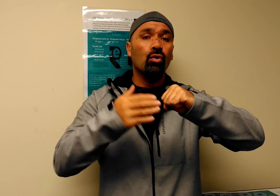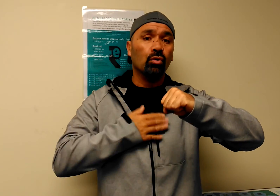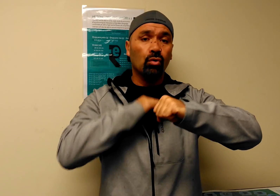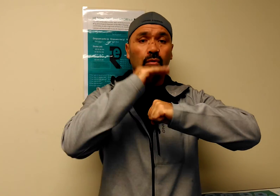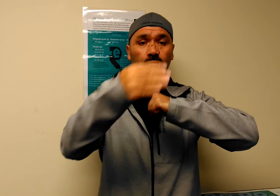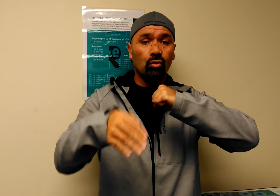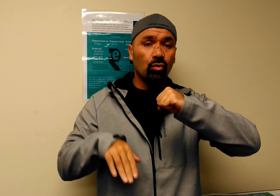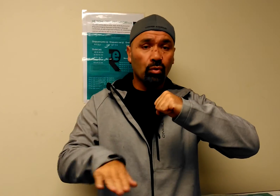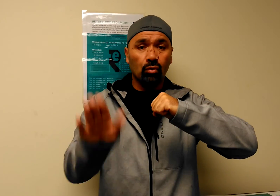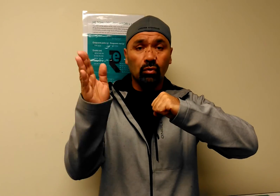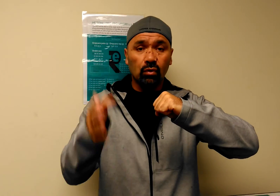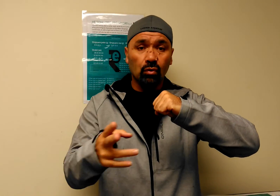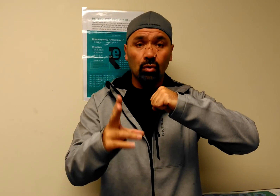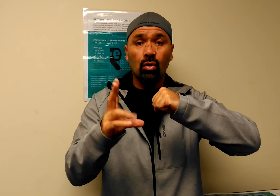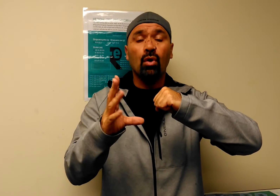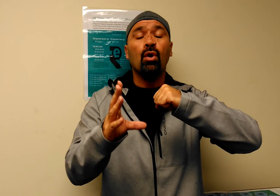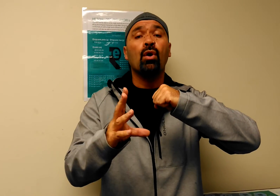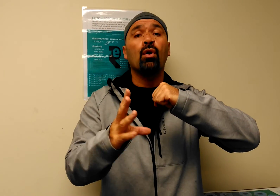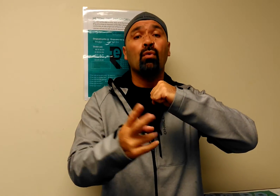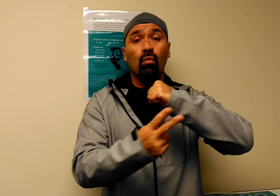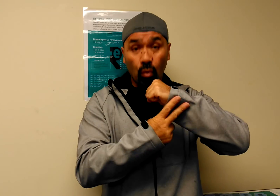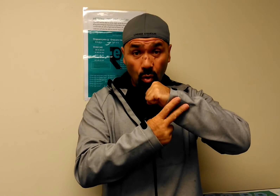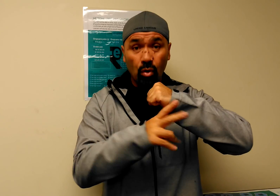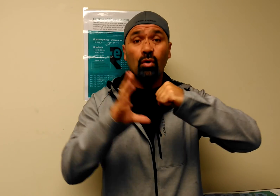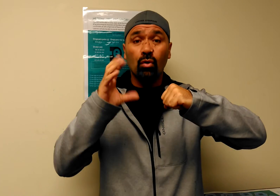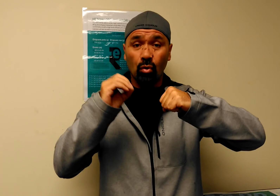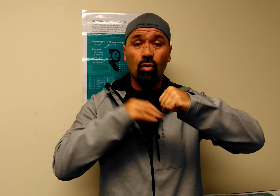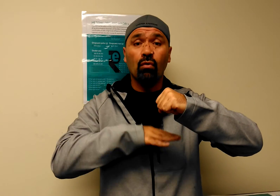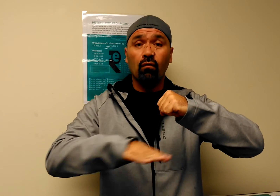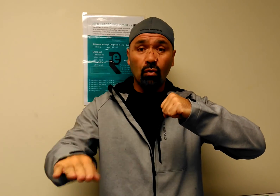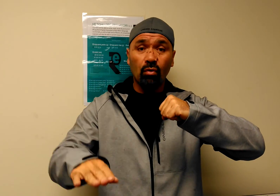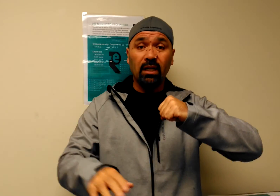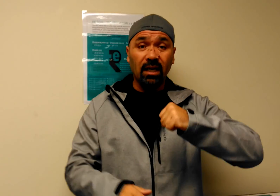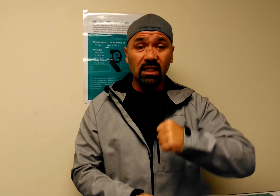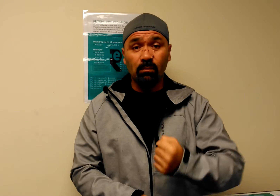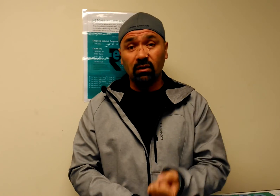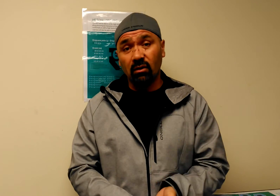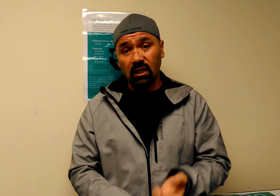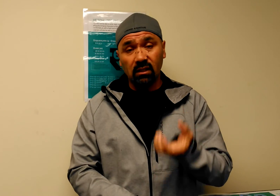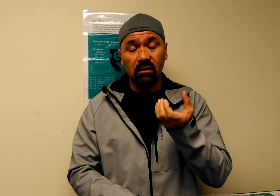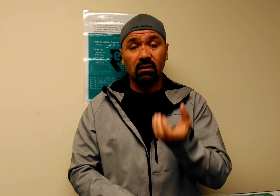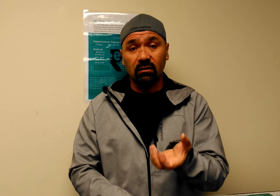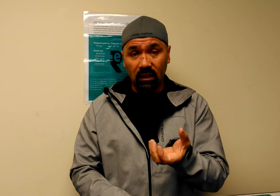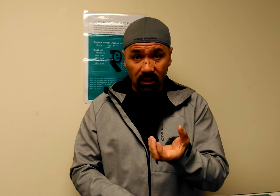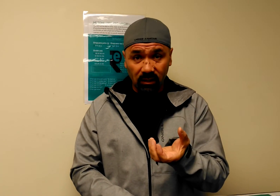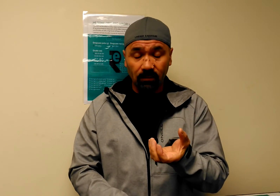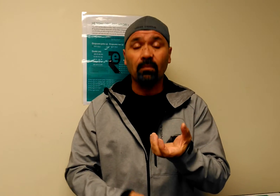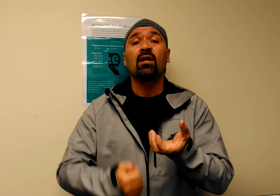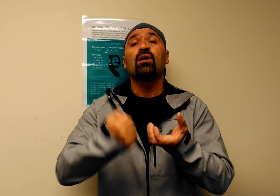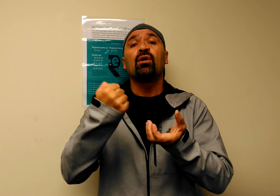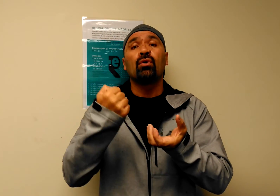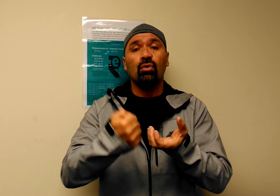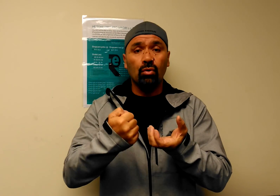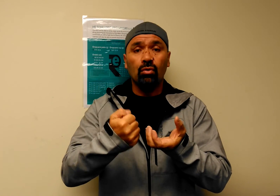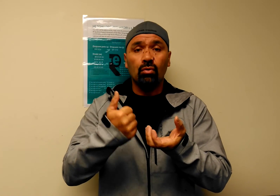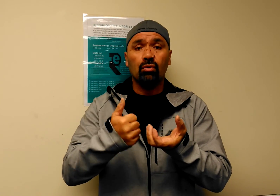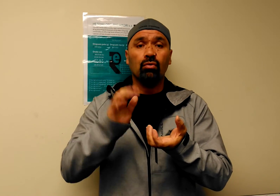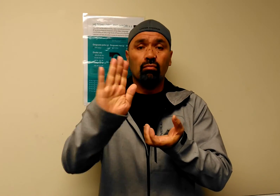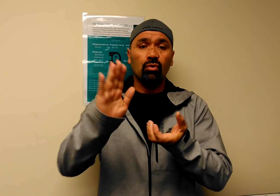no poro to. Wo. Wo. Fo. Last but not least. Hu ku mu